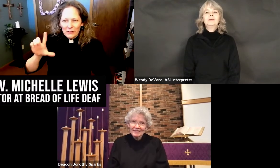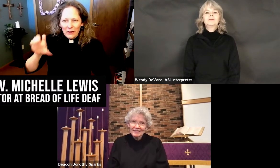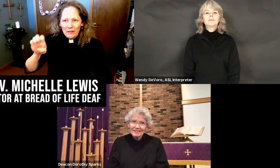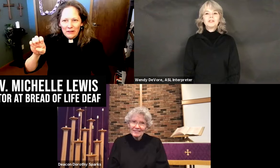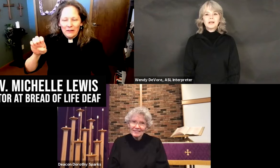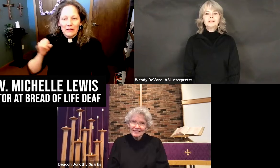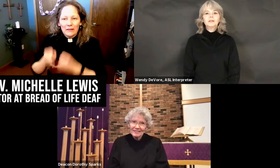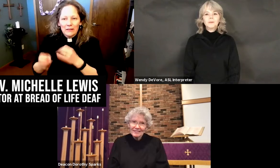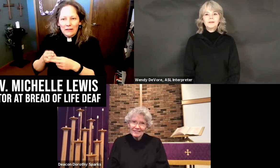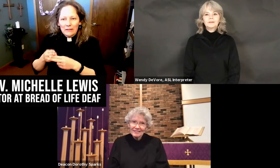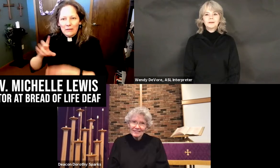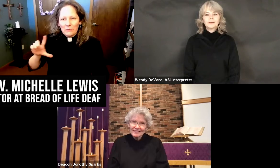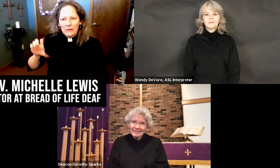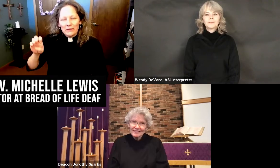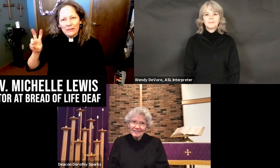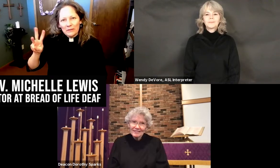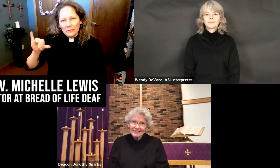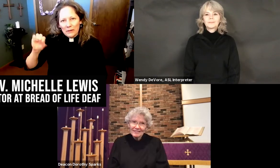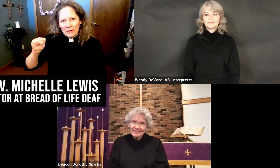My name is Michelle Lewis,